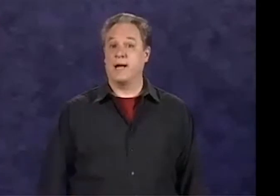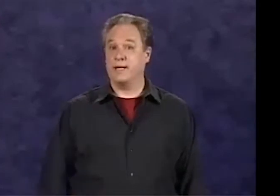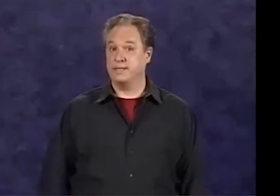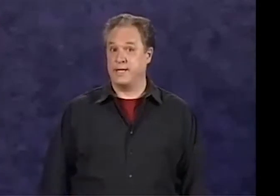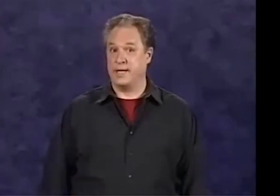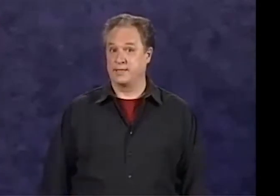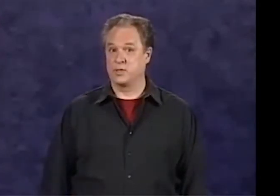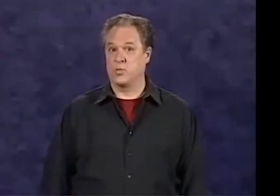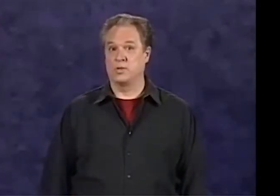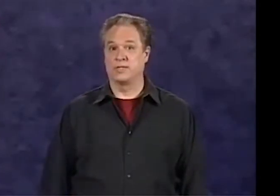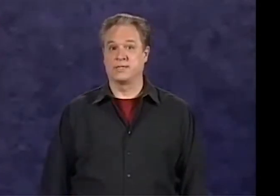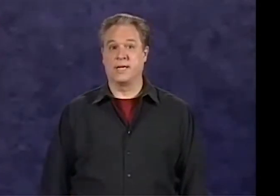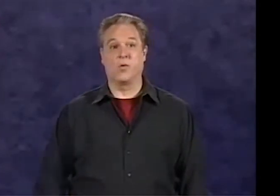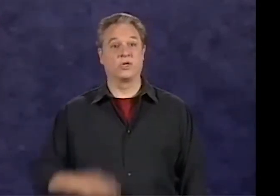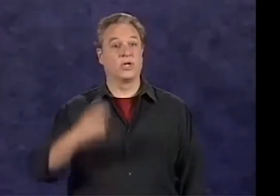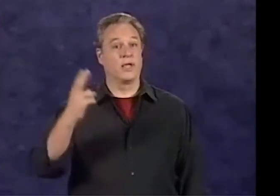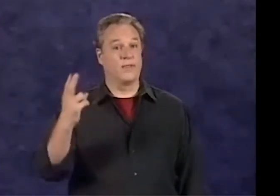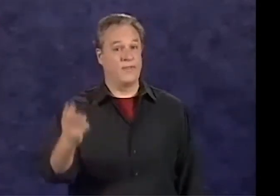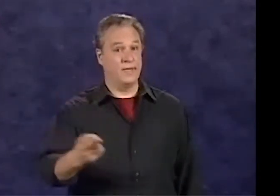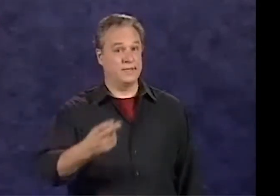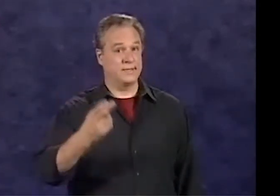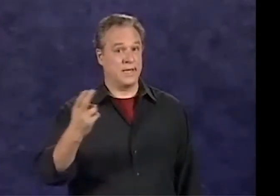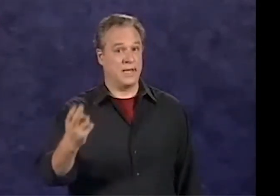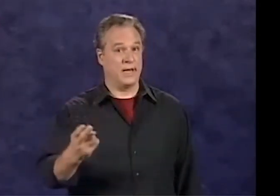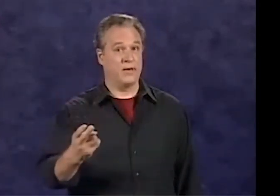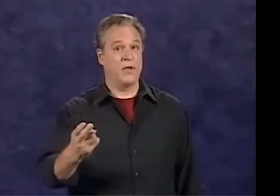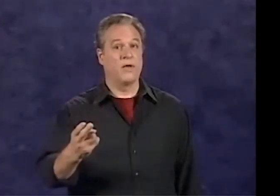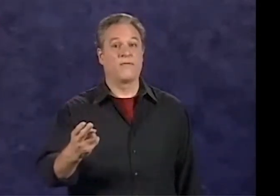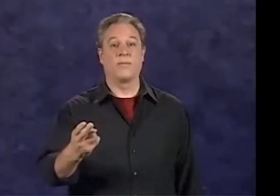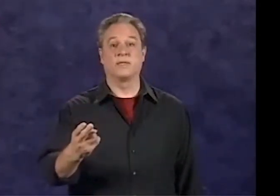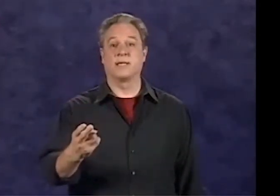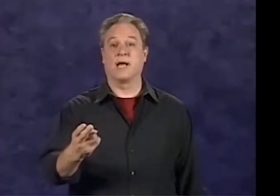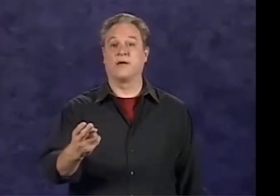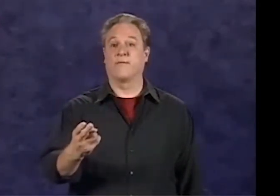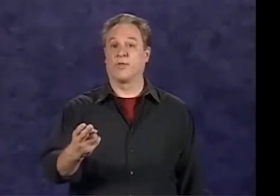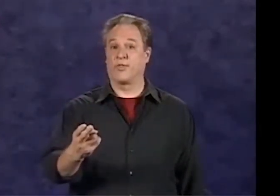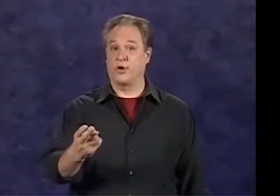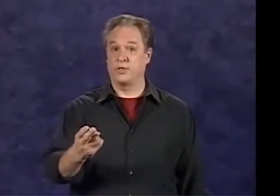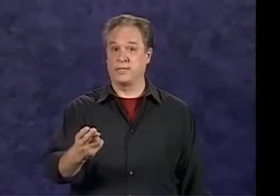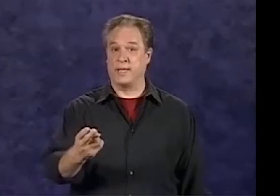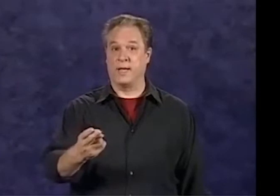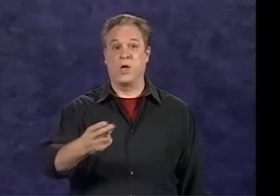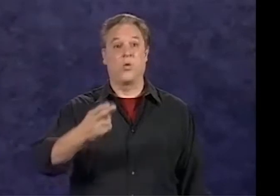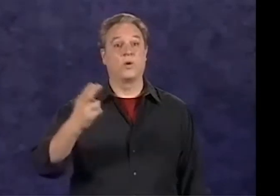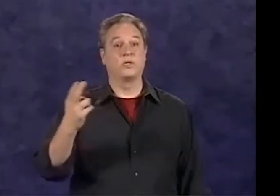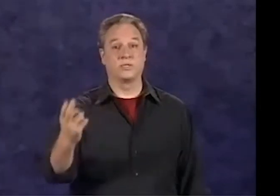will distinguish this sign from a sign for Thursday, which is often made the same